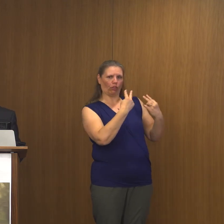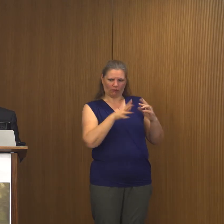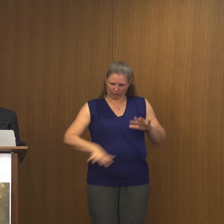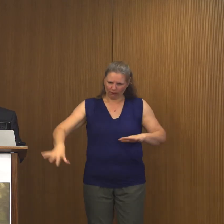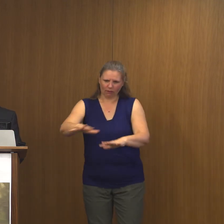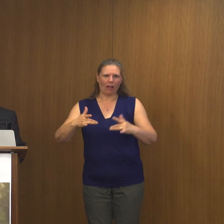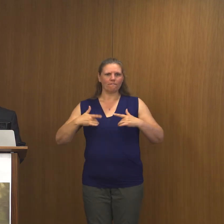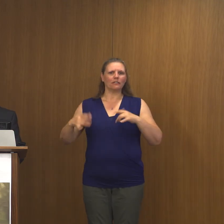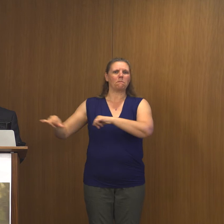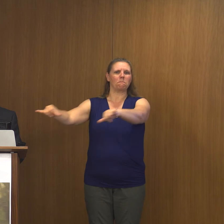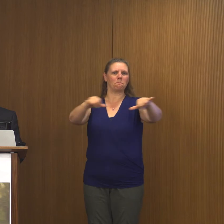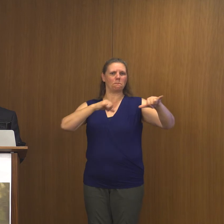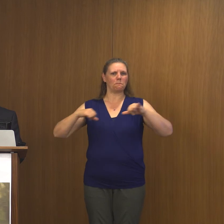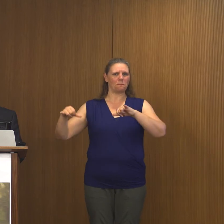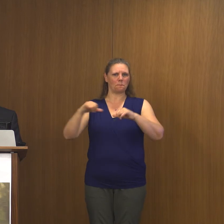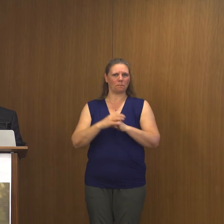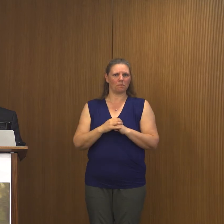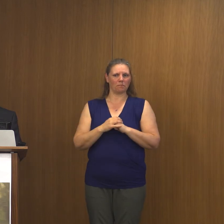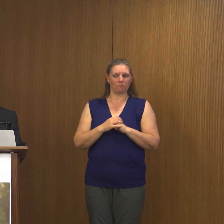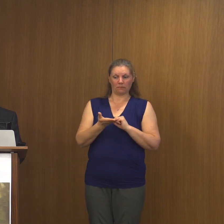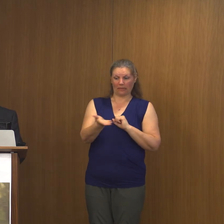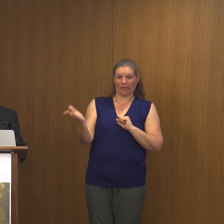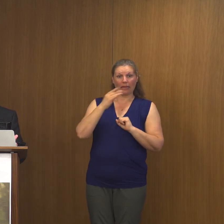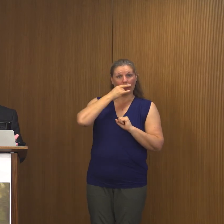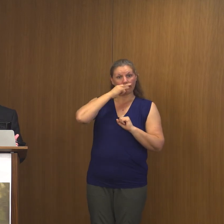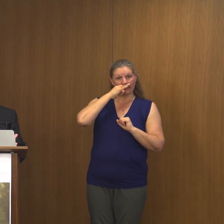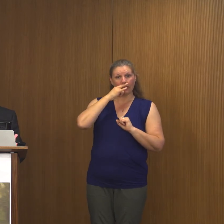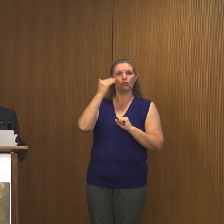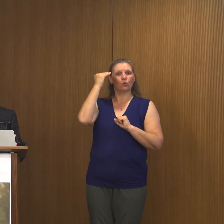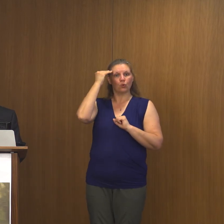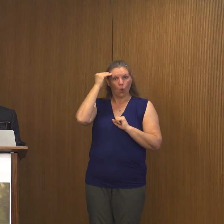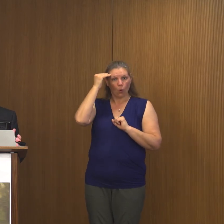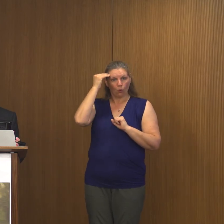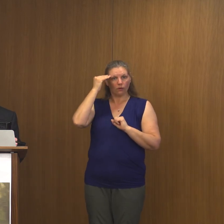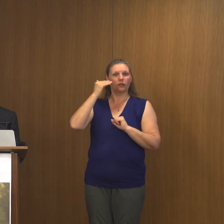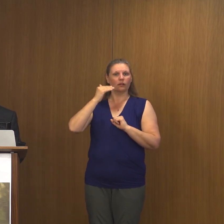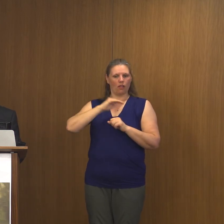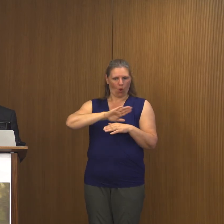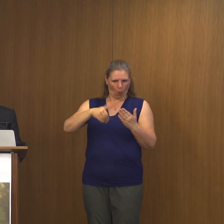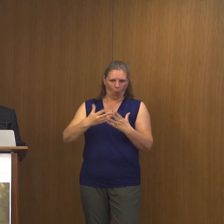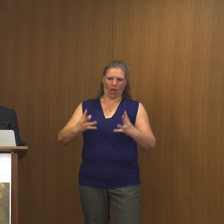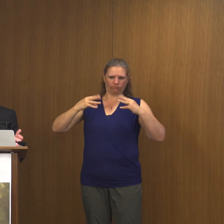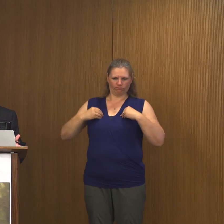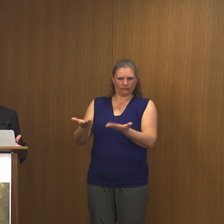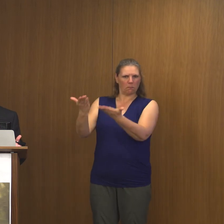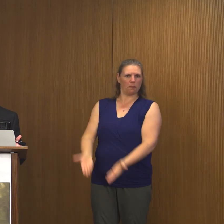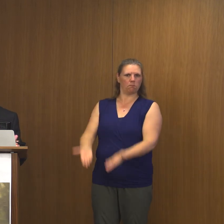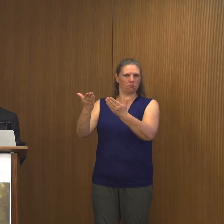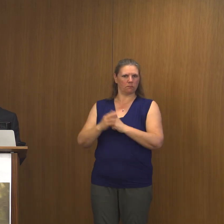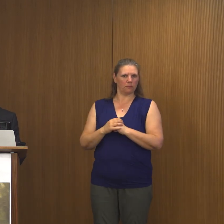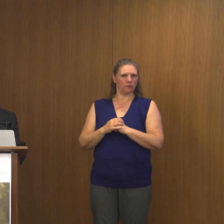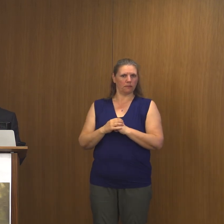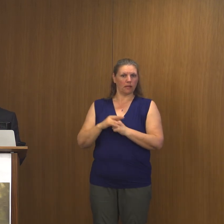And the campers often know that they're going to camp with the support of the entire camp. It's a collective. So there's no strange looks when you